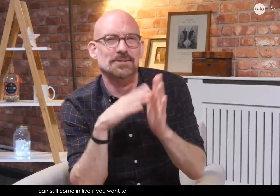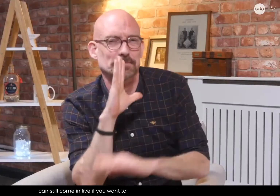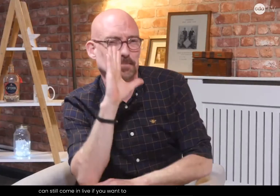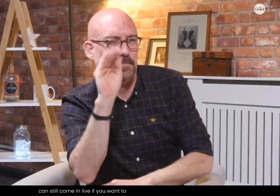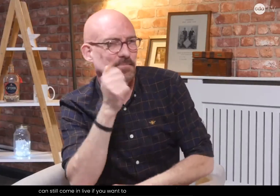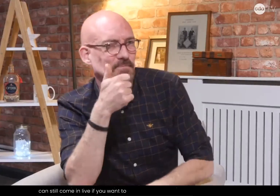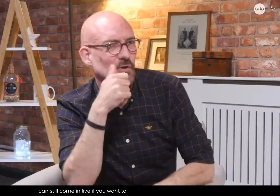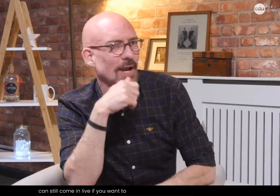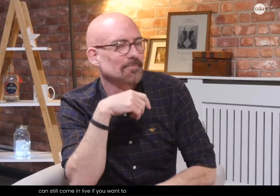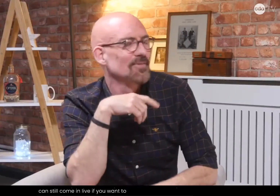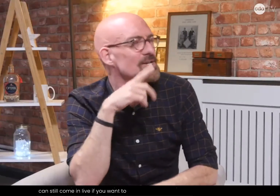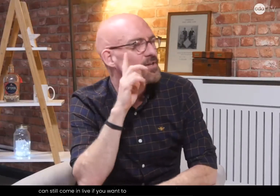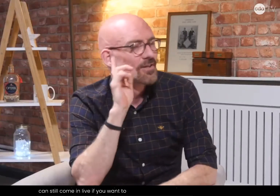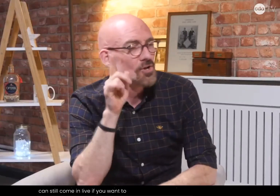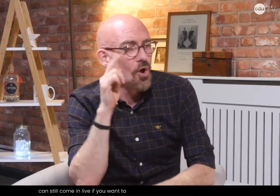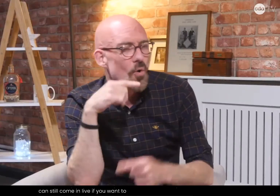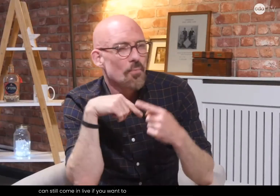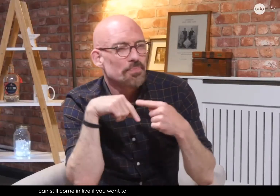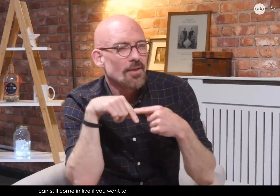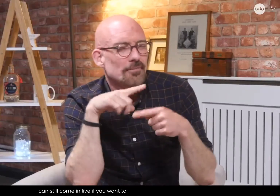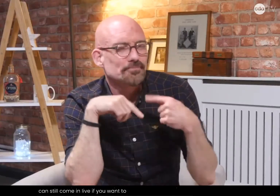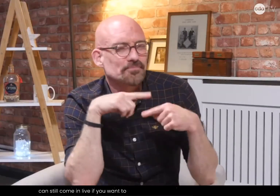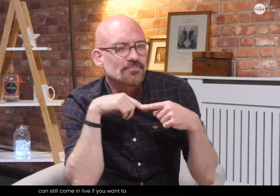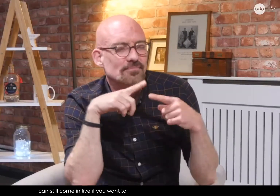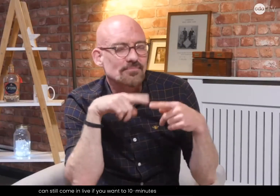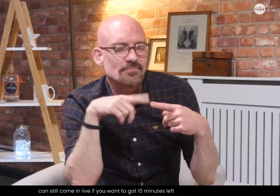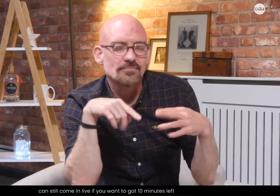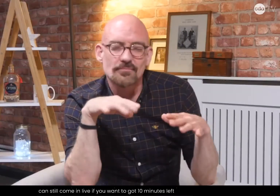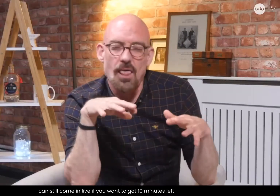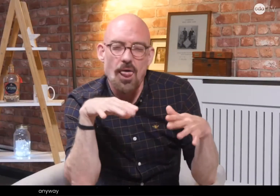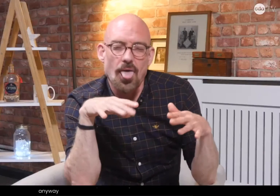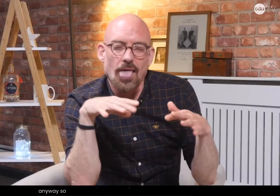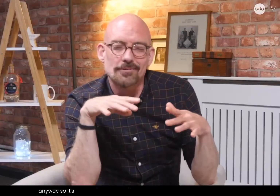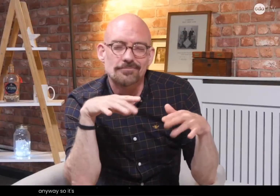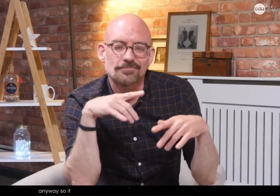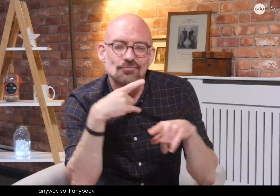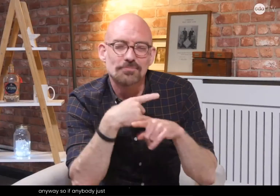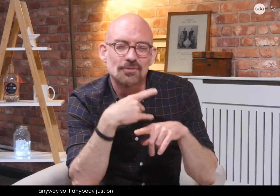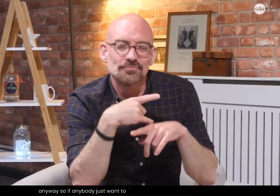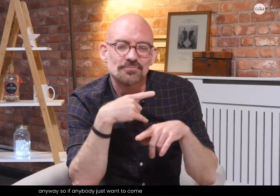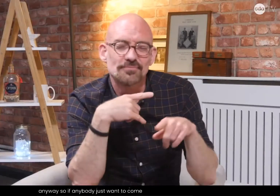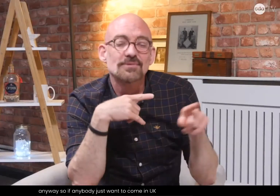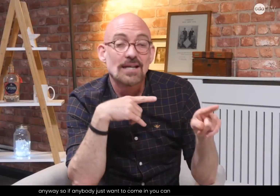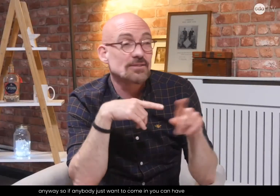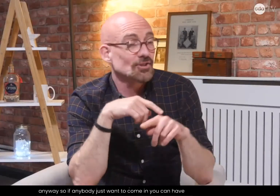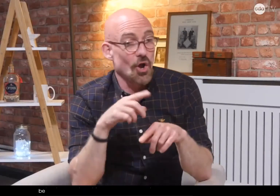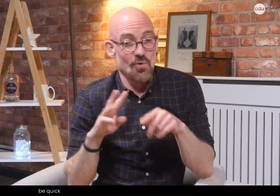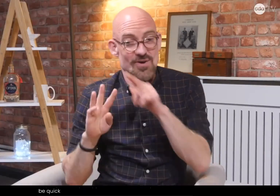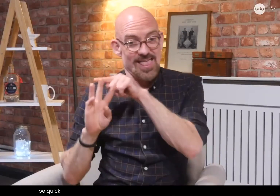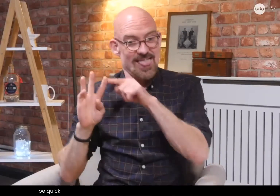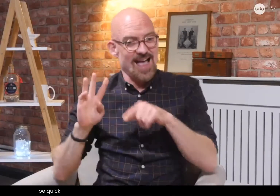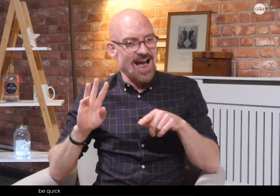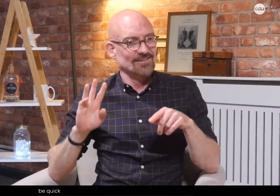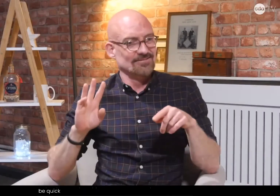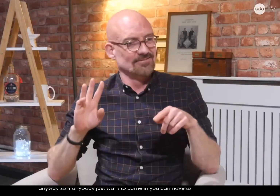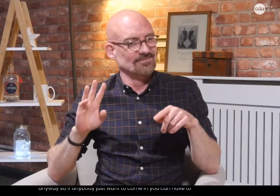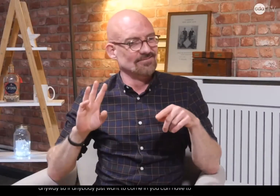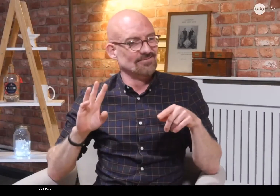Oh, well, we've got 10 minutes left anyway, so if anybody does want to come in, you're going to have to be quick. What else was I going to say? Let's talk about